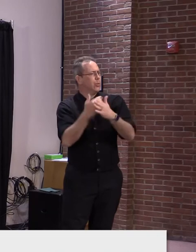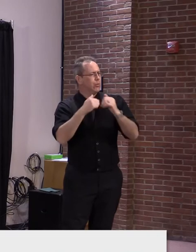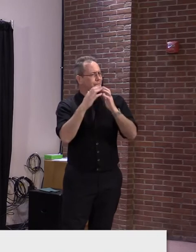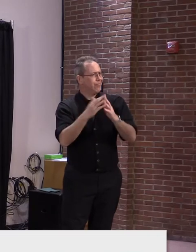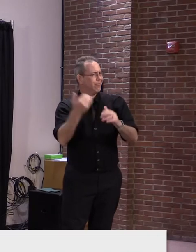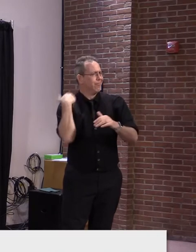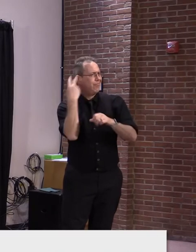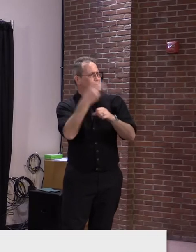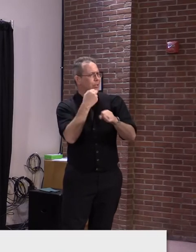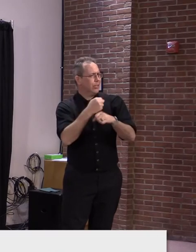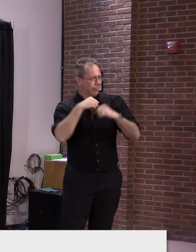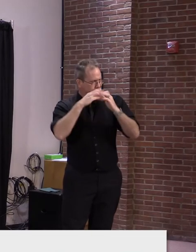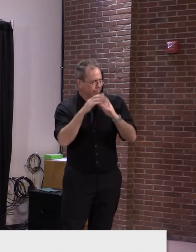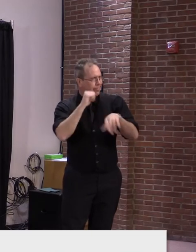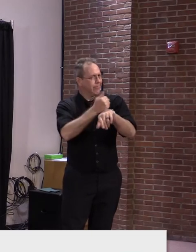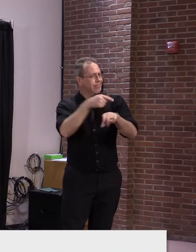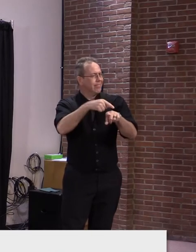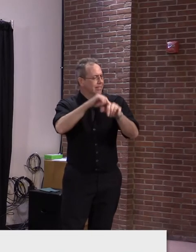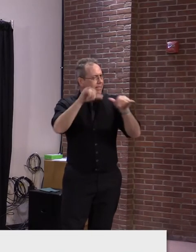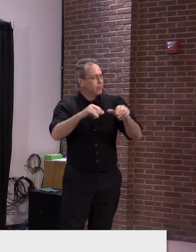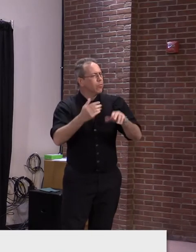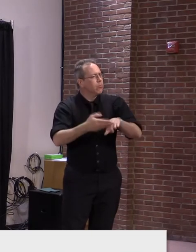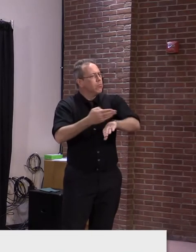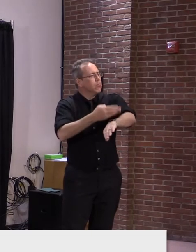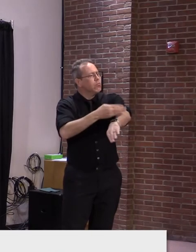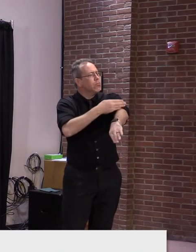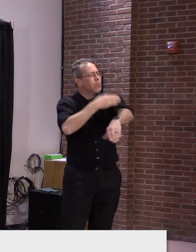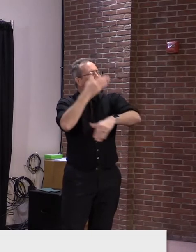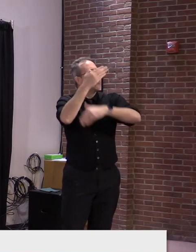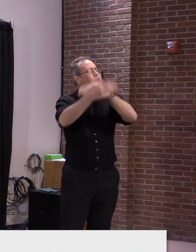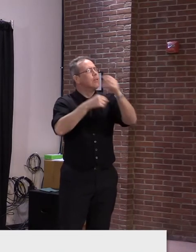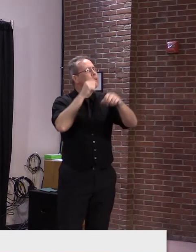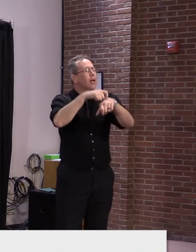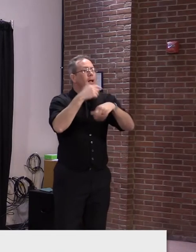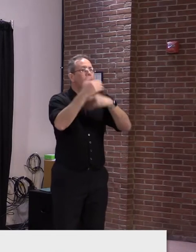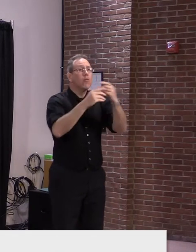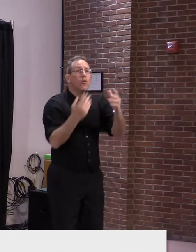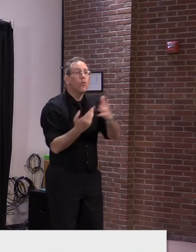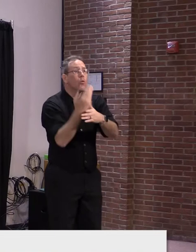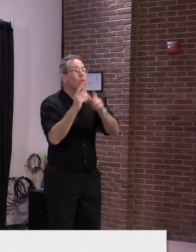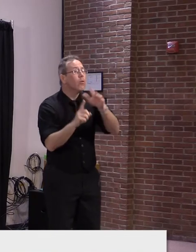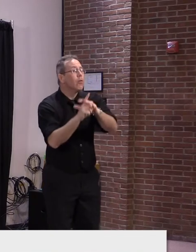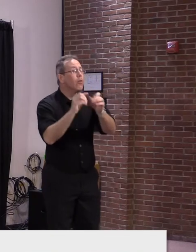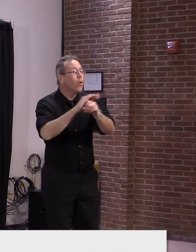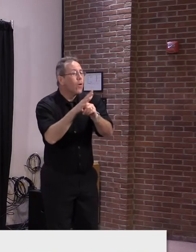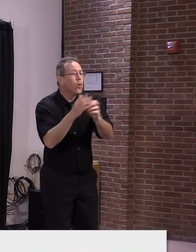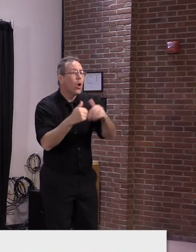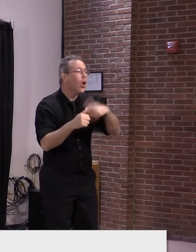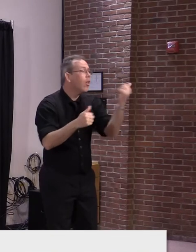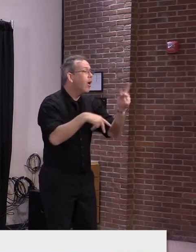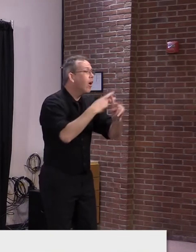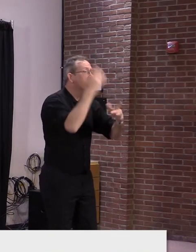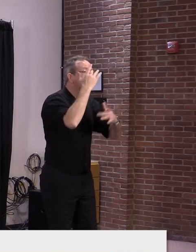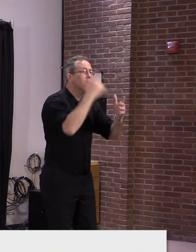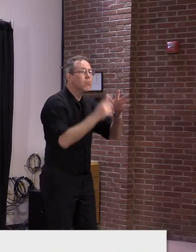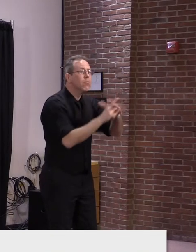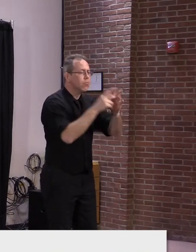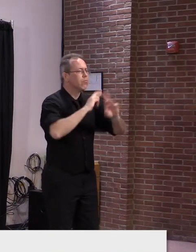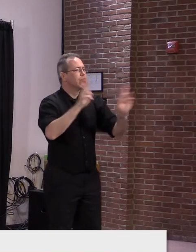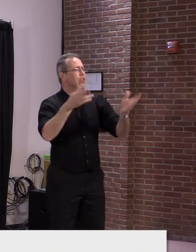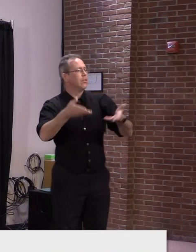we'll pull those out as needed, but we don't want to continue the program if it's not going to be utilized.